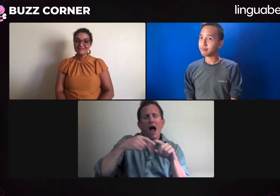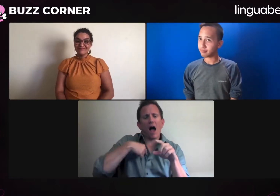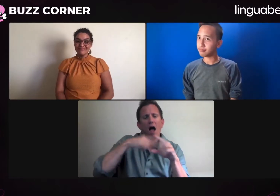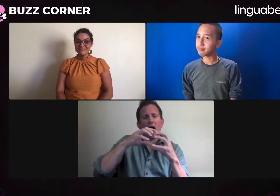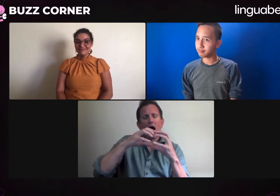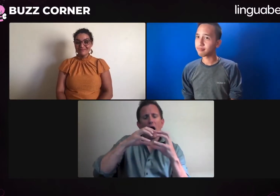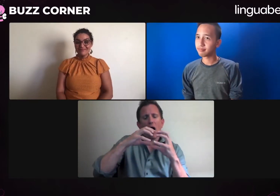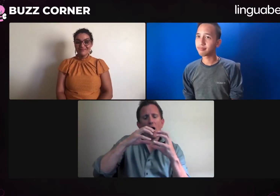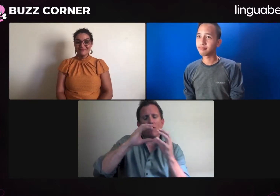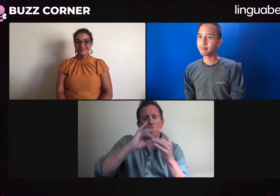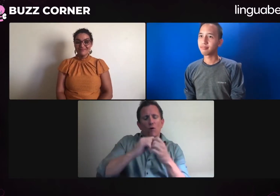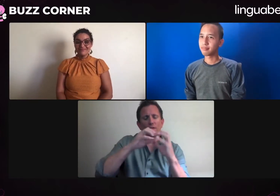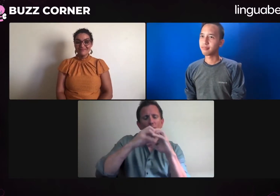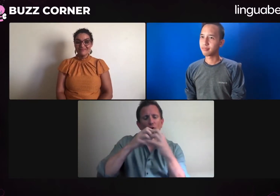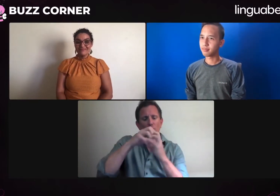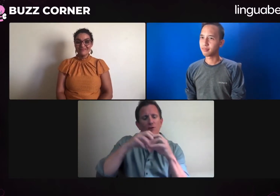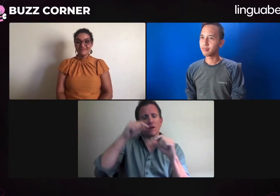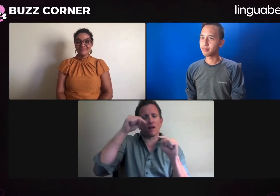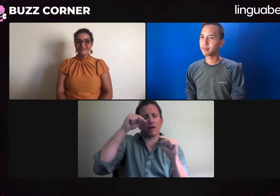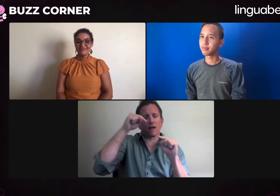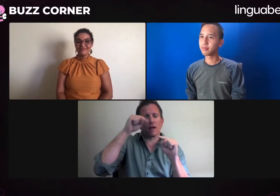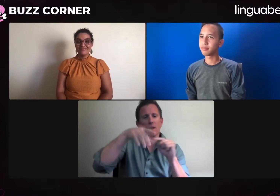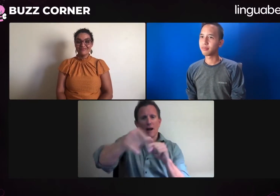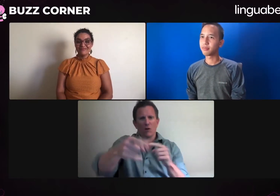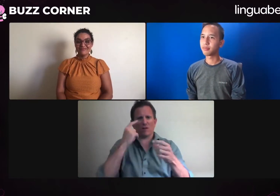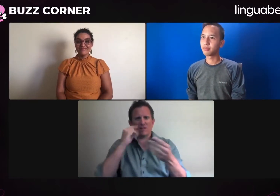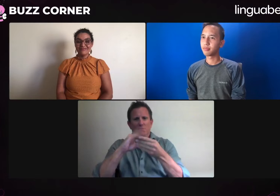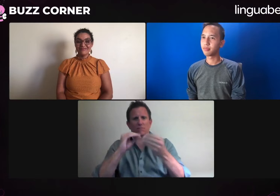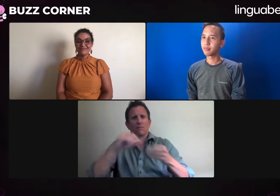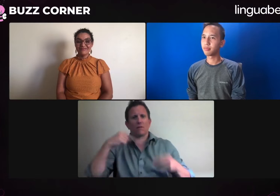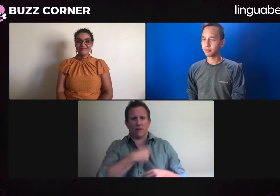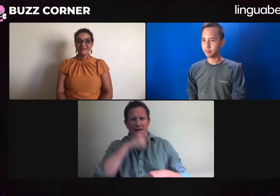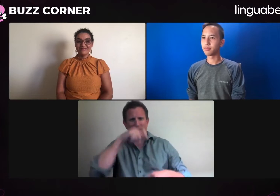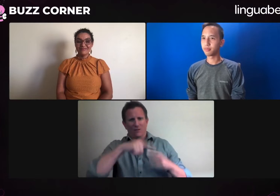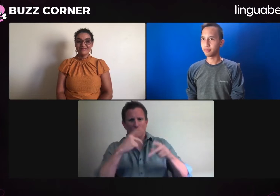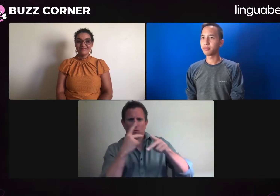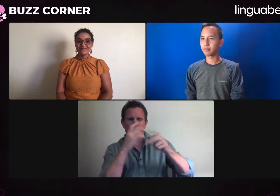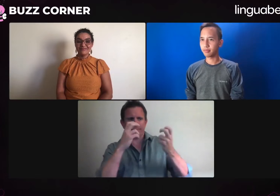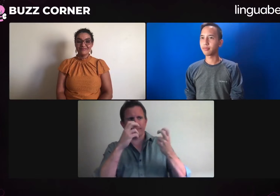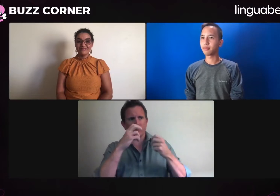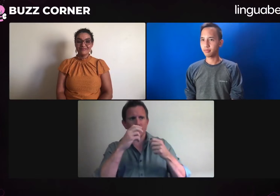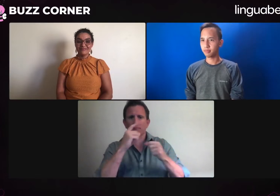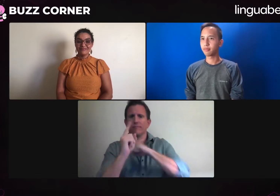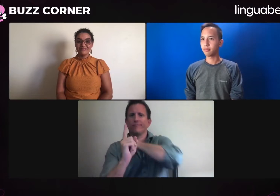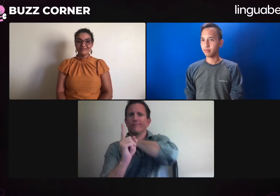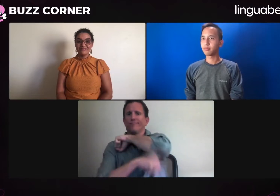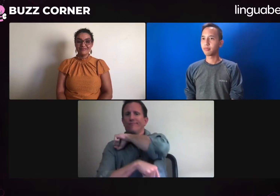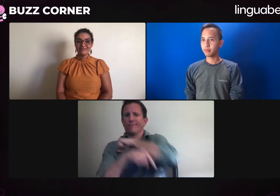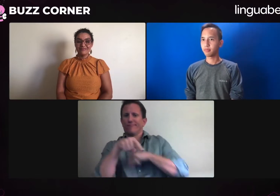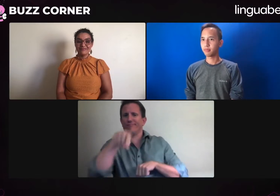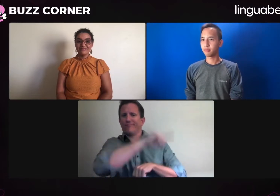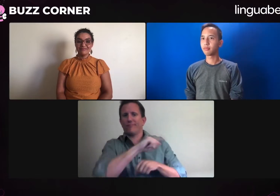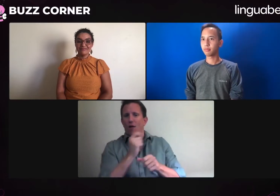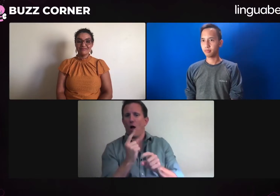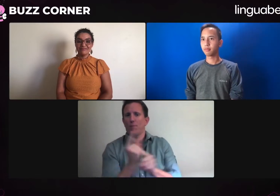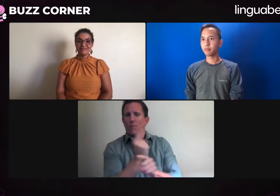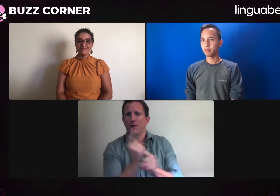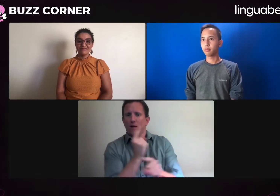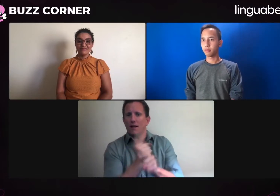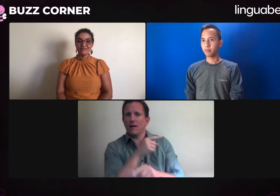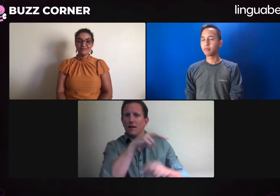intersectionality in this. Perfectly put. I agree with that. Absolutely. So talking about intersectionality